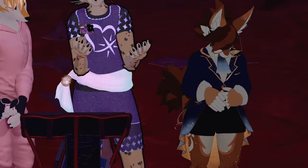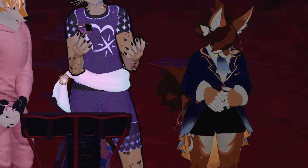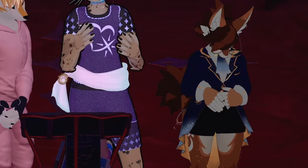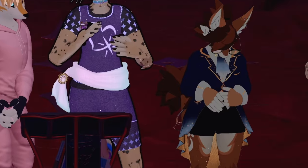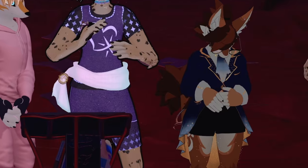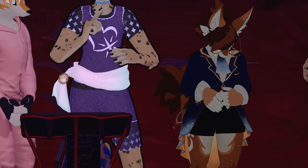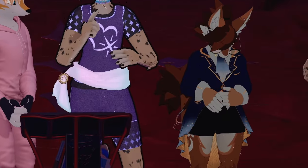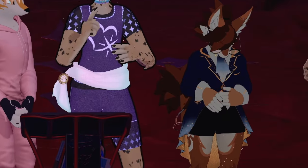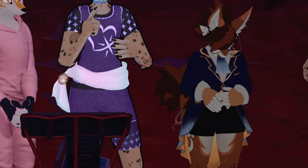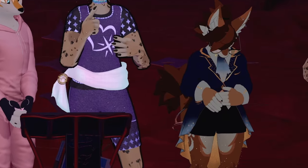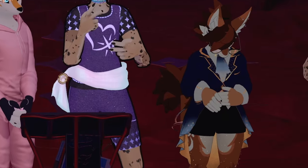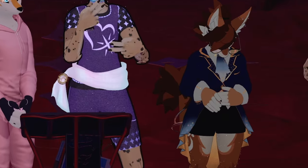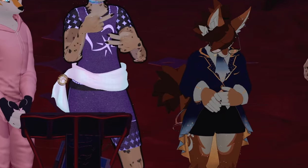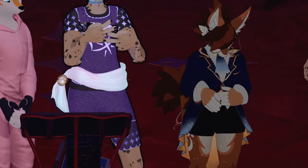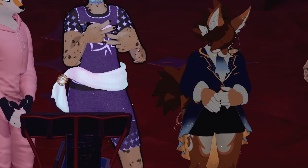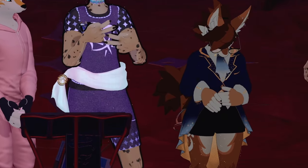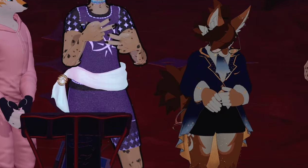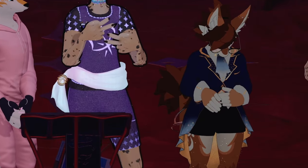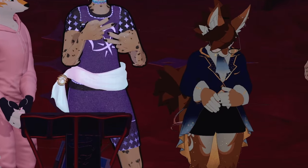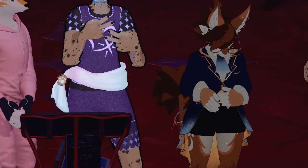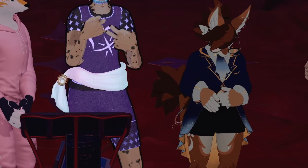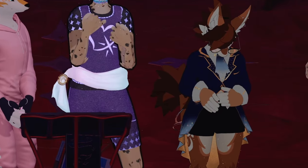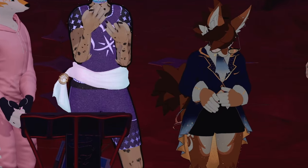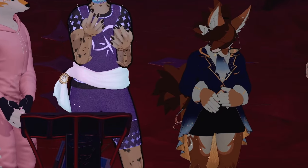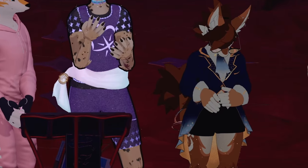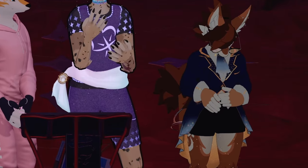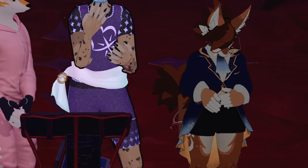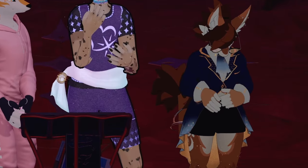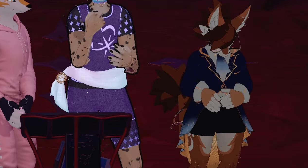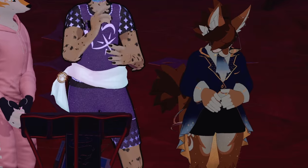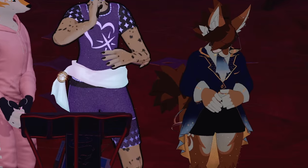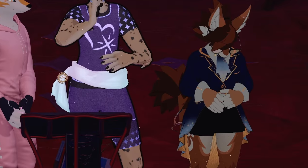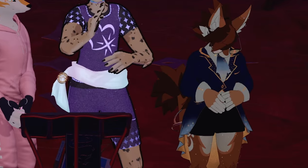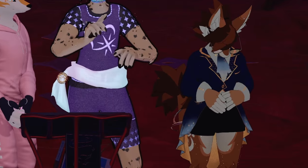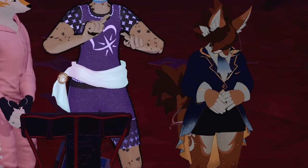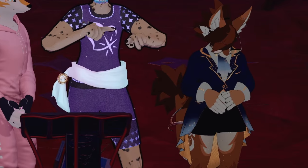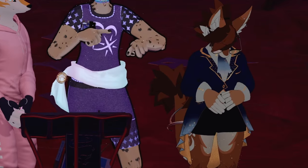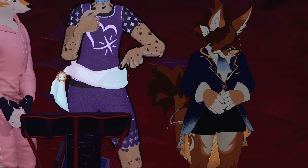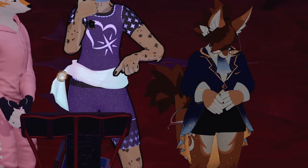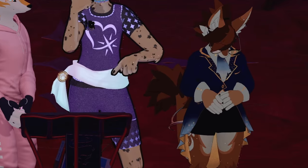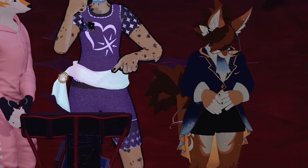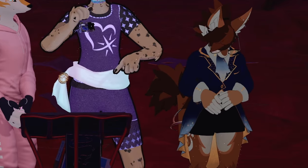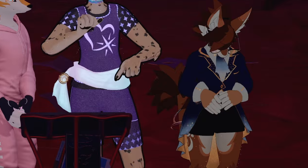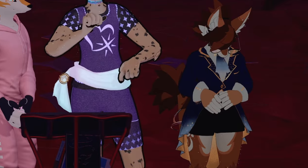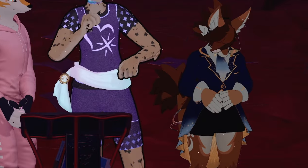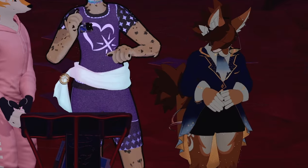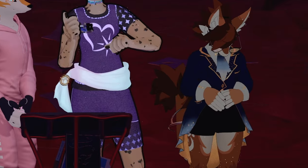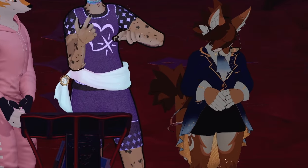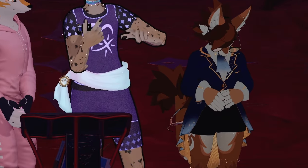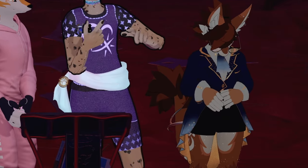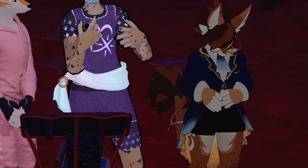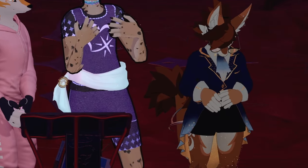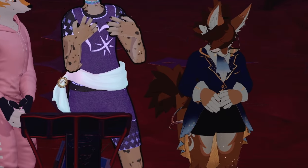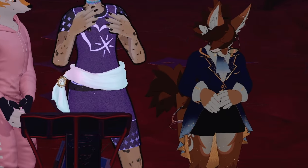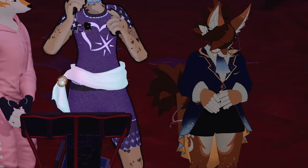So, Zaid's saying that's a good question. So it's really hard to give that direct communication here